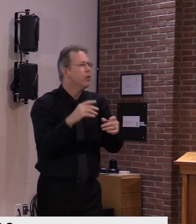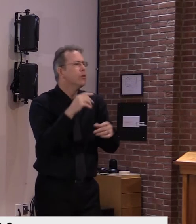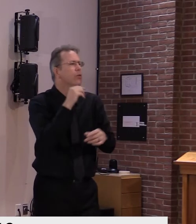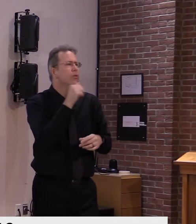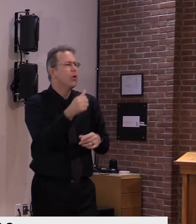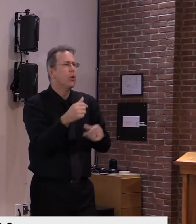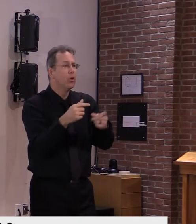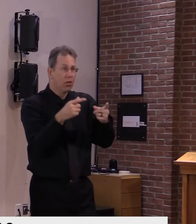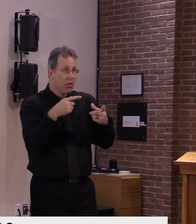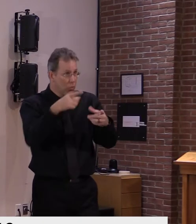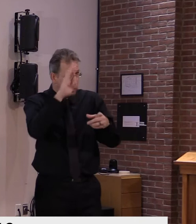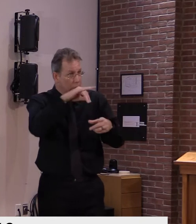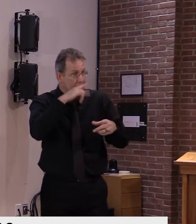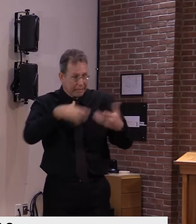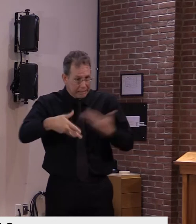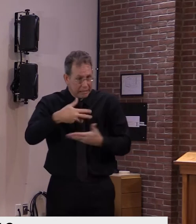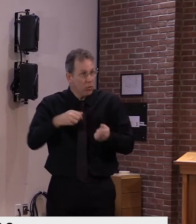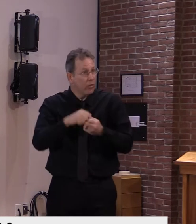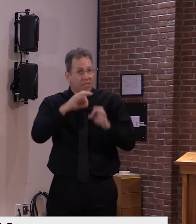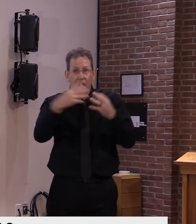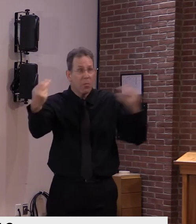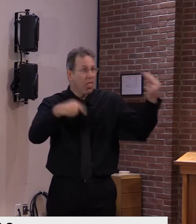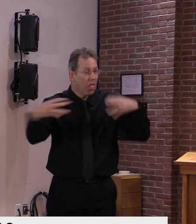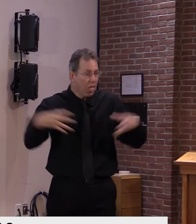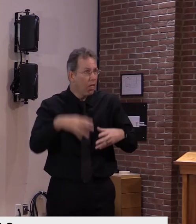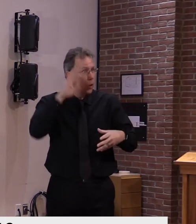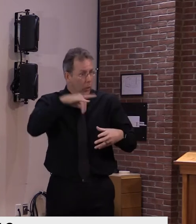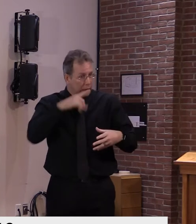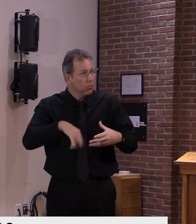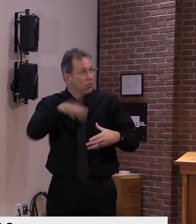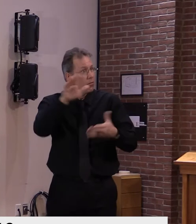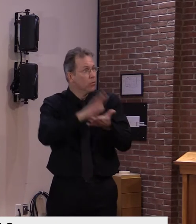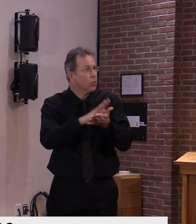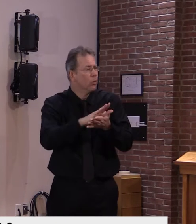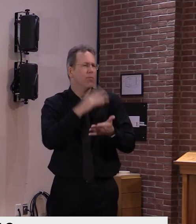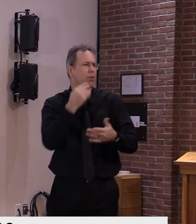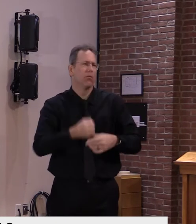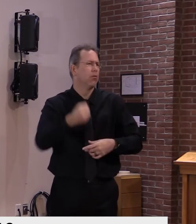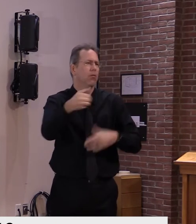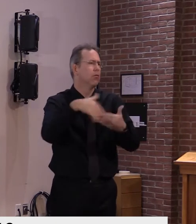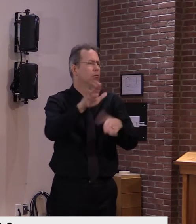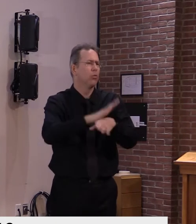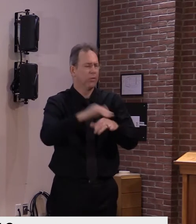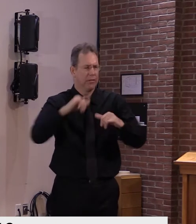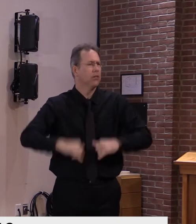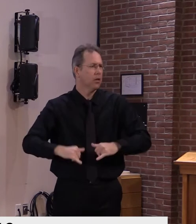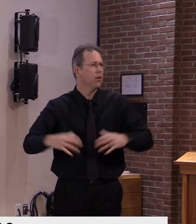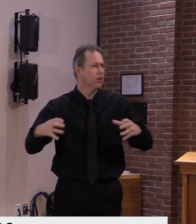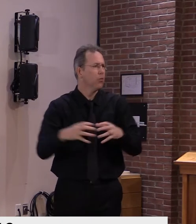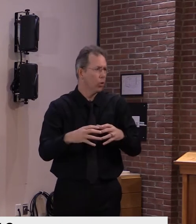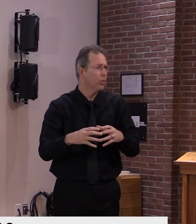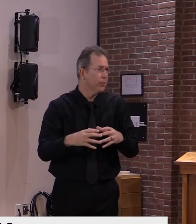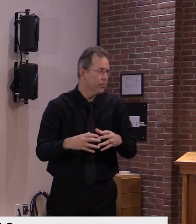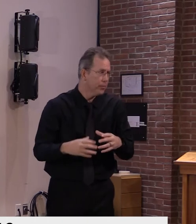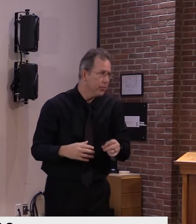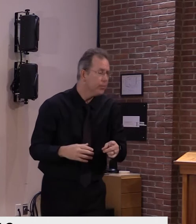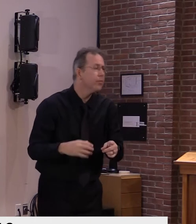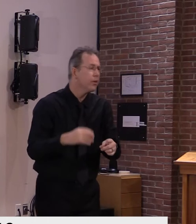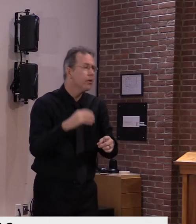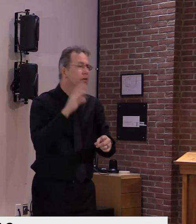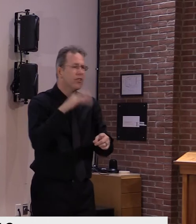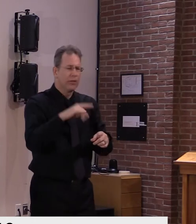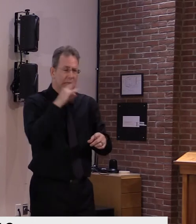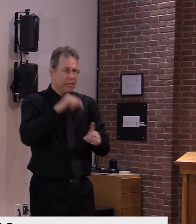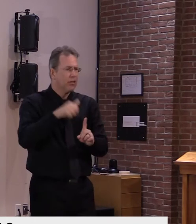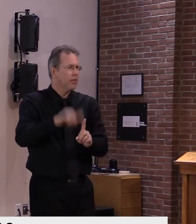quarantine your kids for at least 7 days, get a test, and then we'll move forward. We did all of this to try and protect